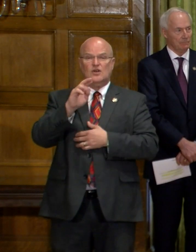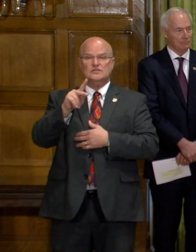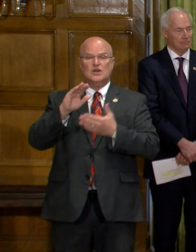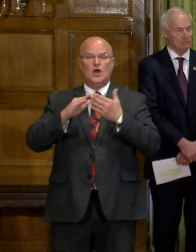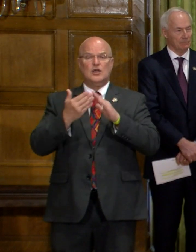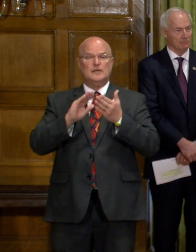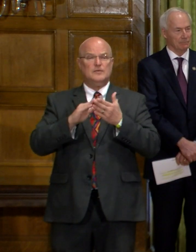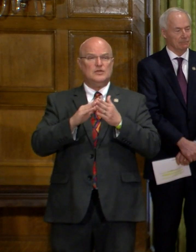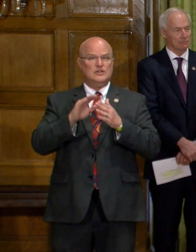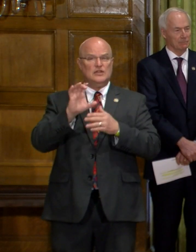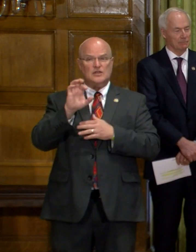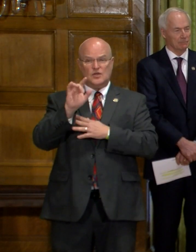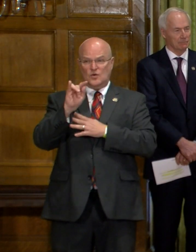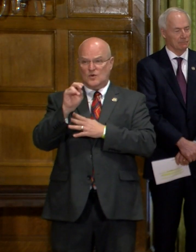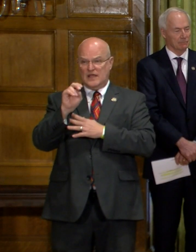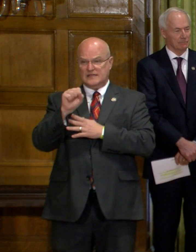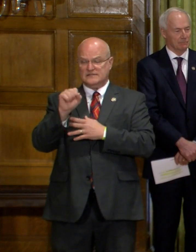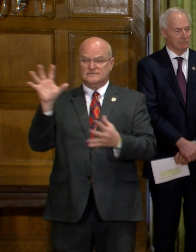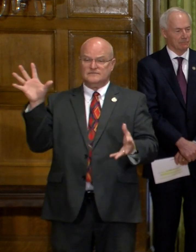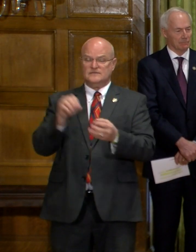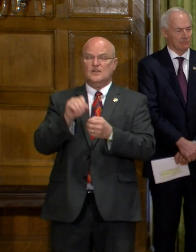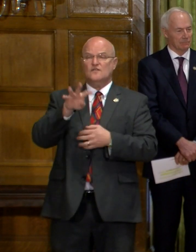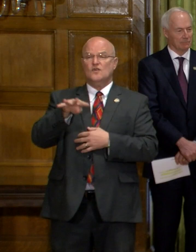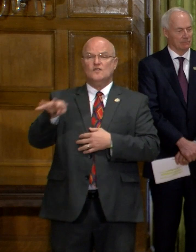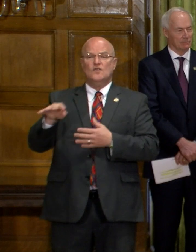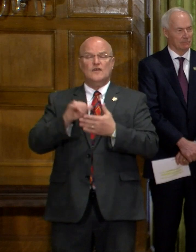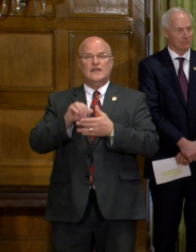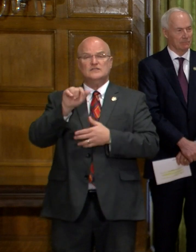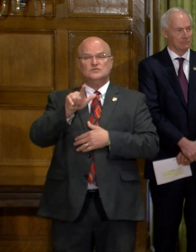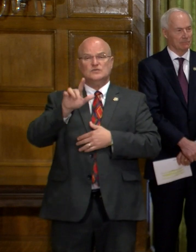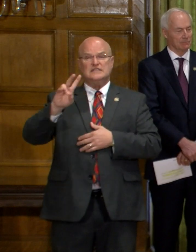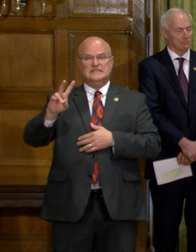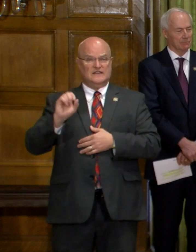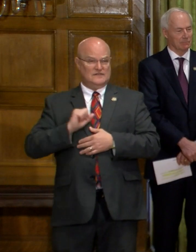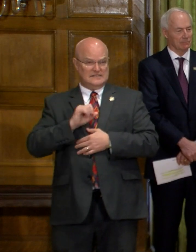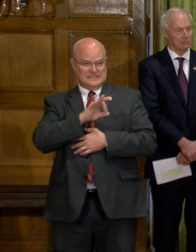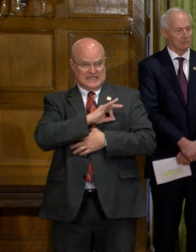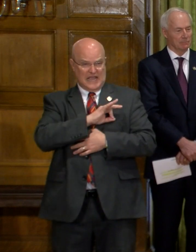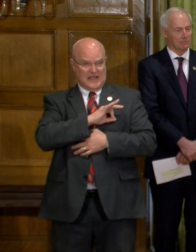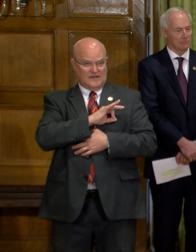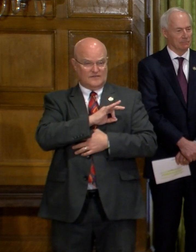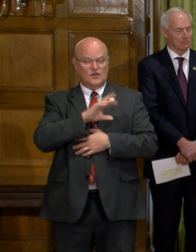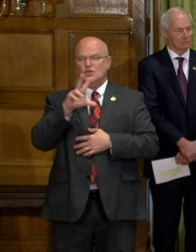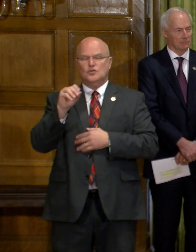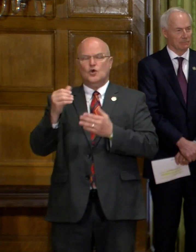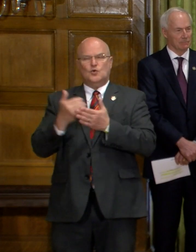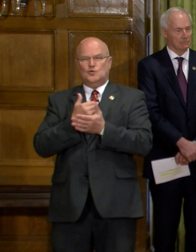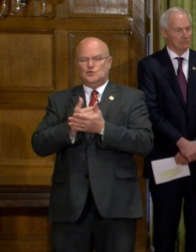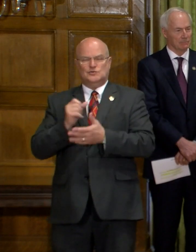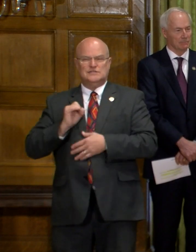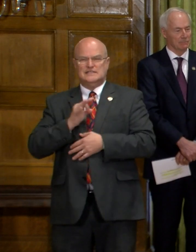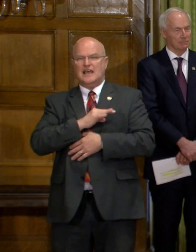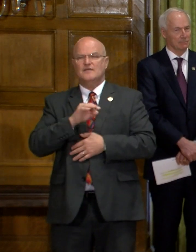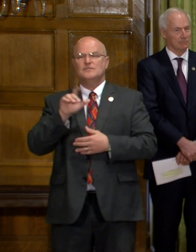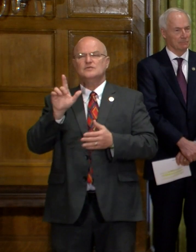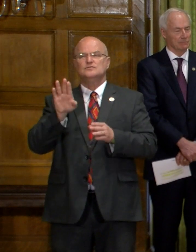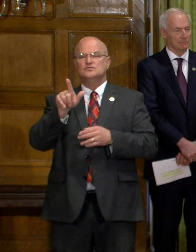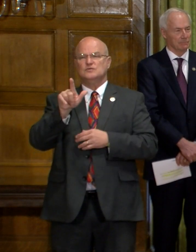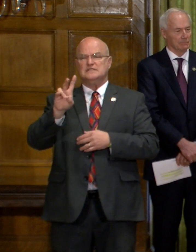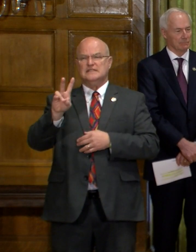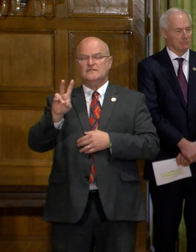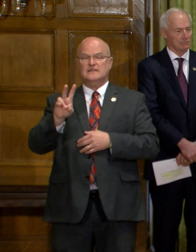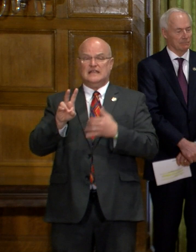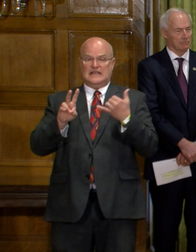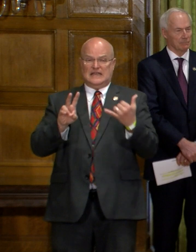Corrections, we have a total of 44. That's 27 staff, no new staff, but 27, and now we